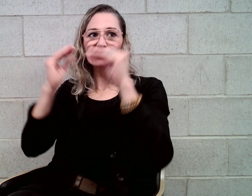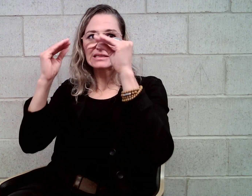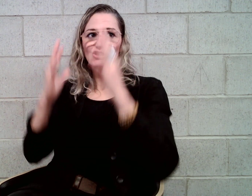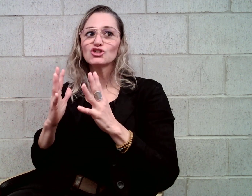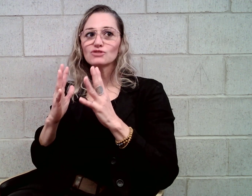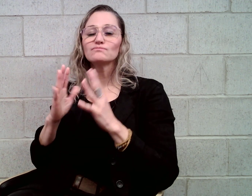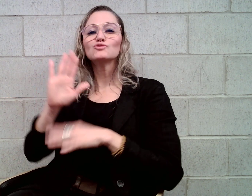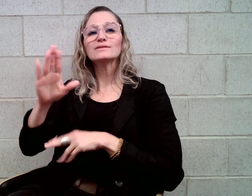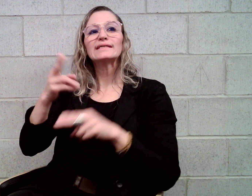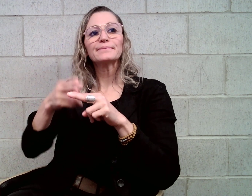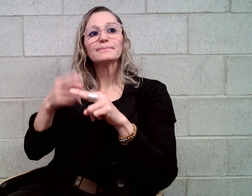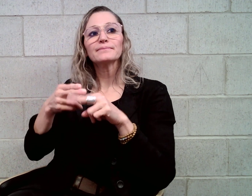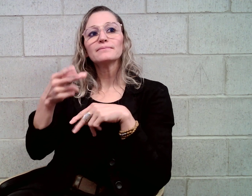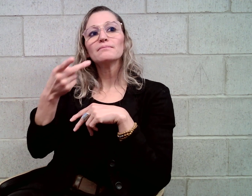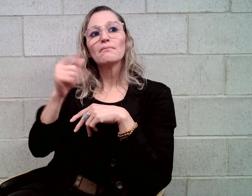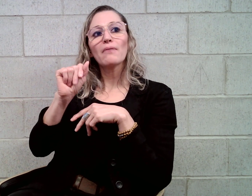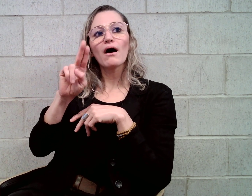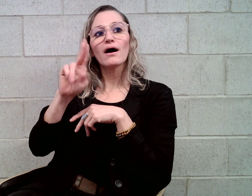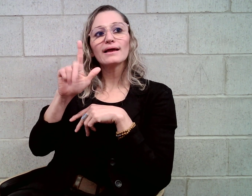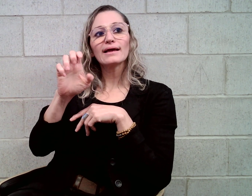talented English teacher.